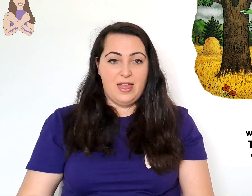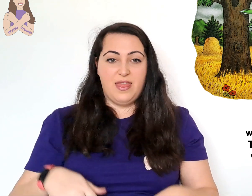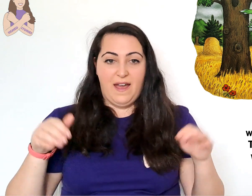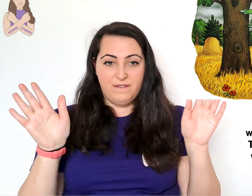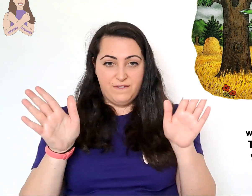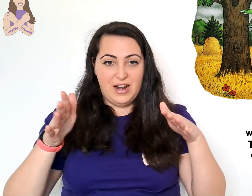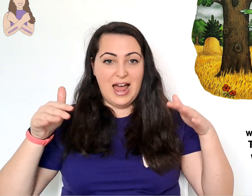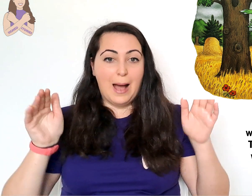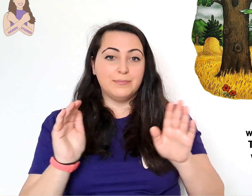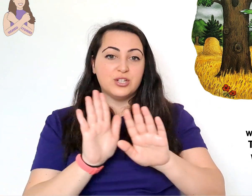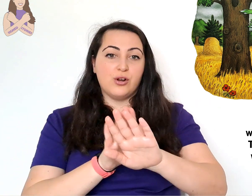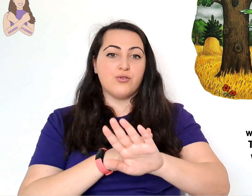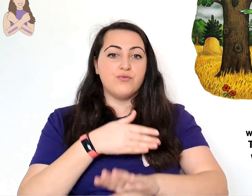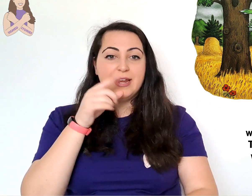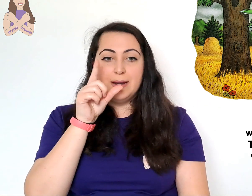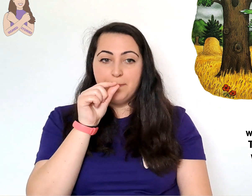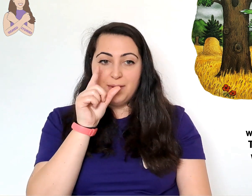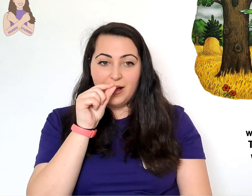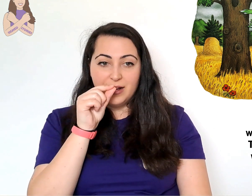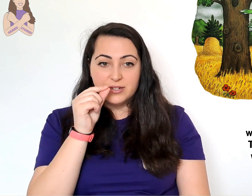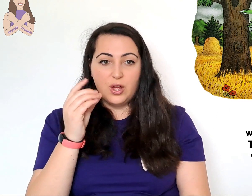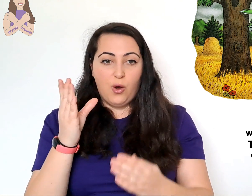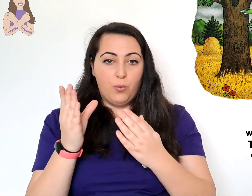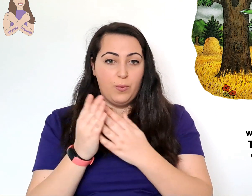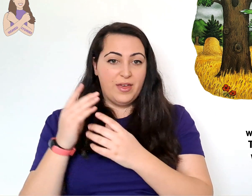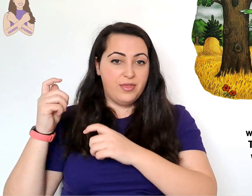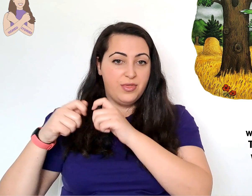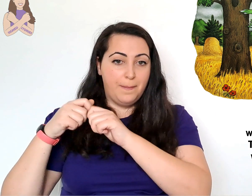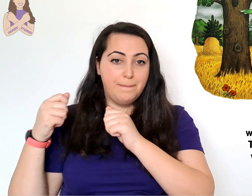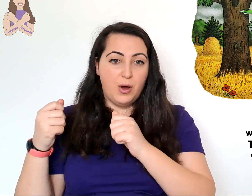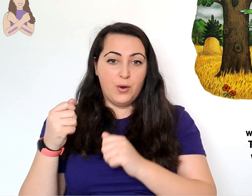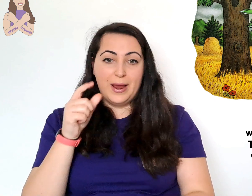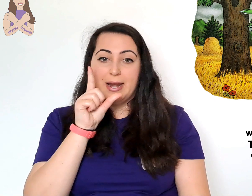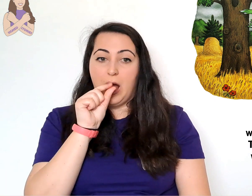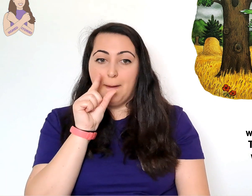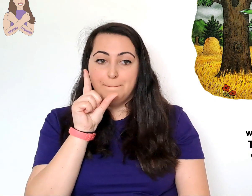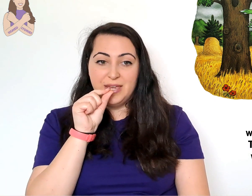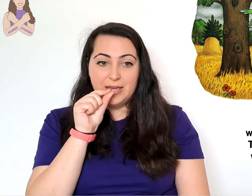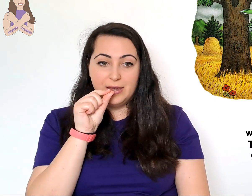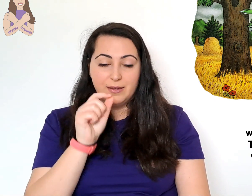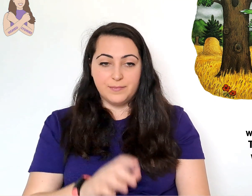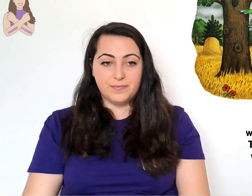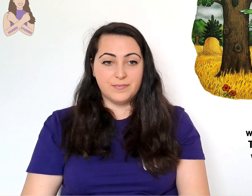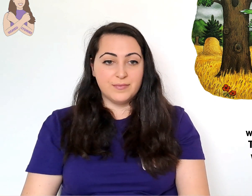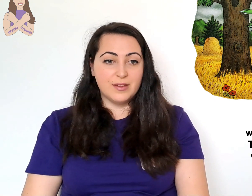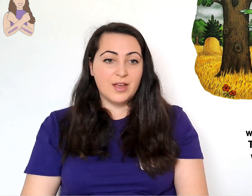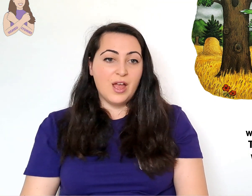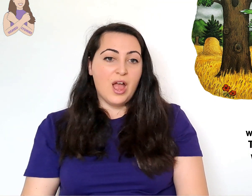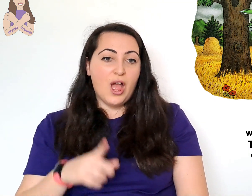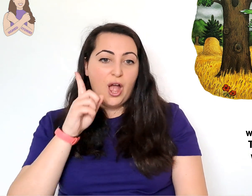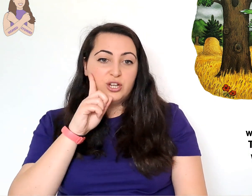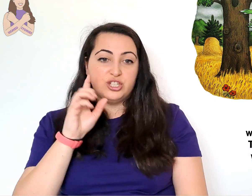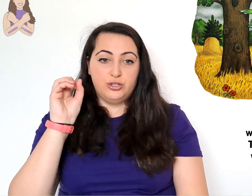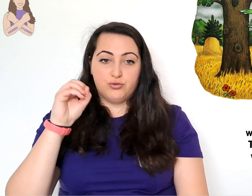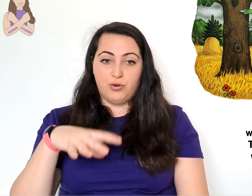there flapped a green bird with the bow in her beak. She dropped